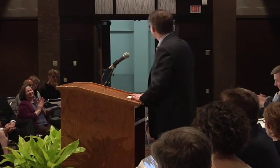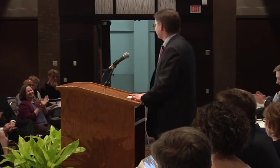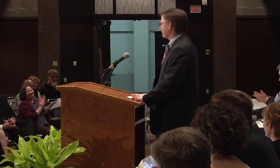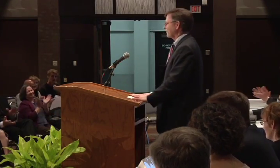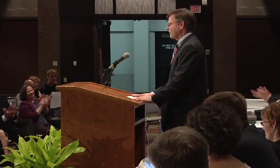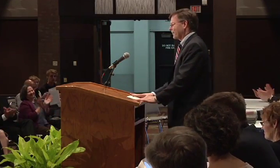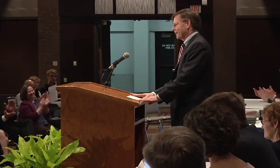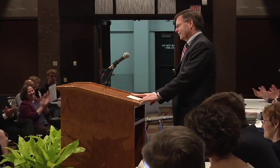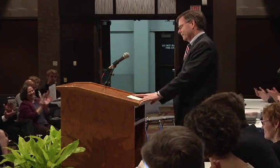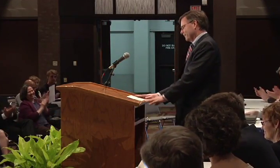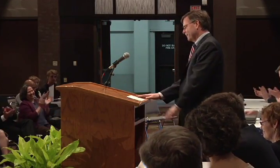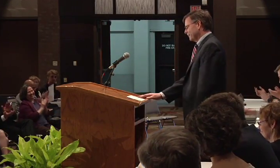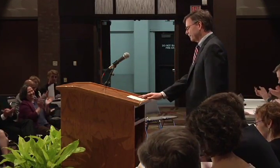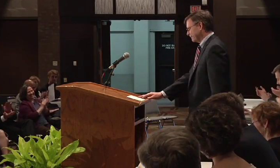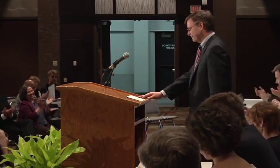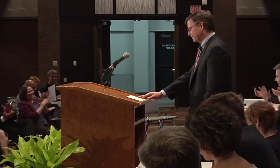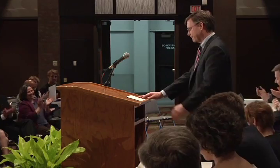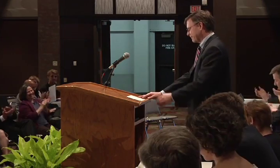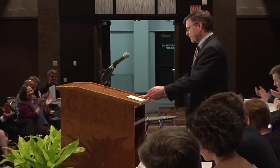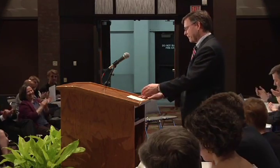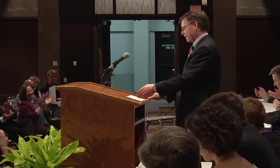good.